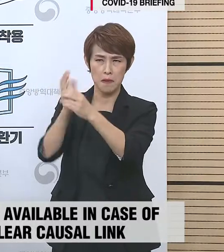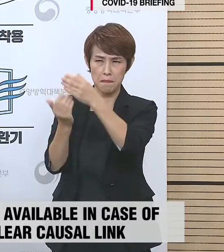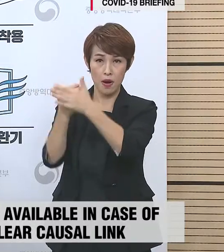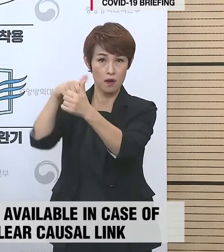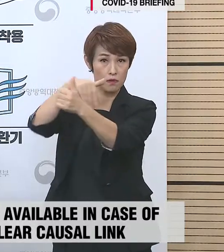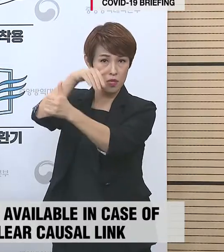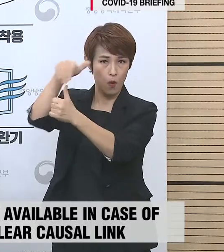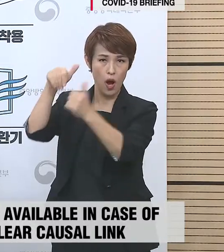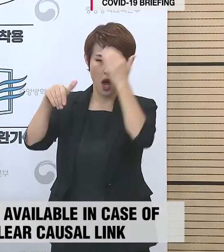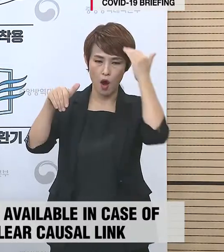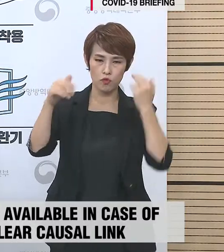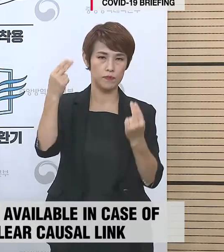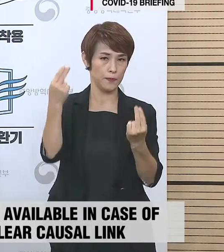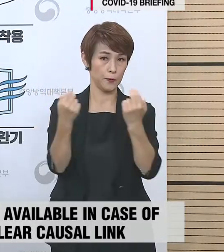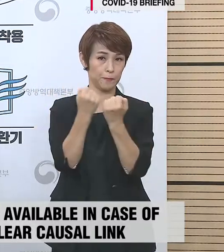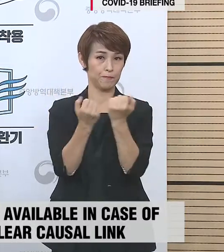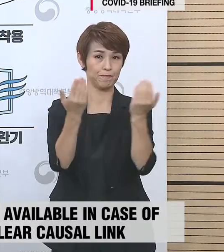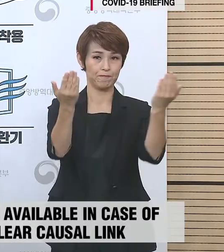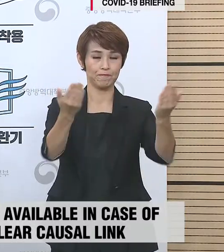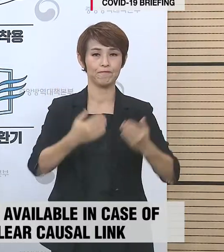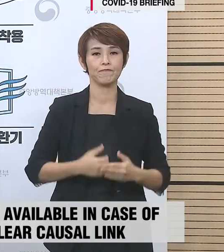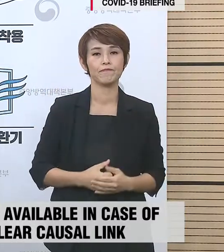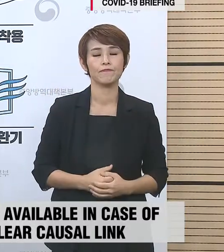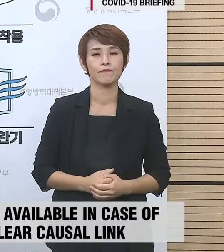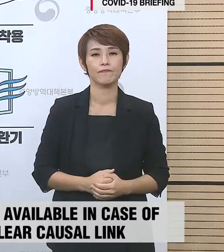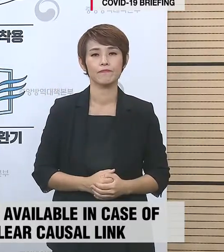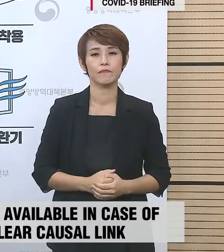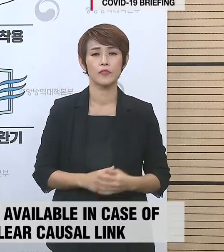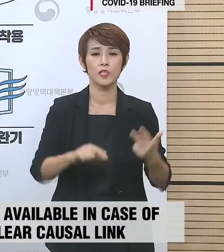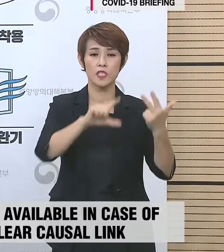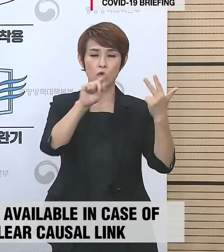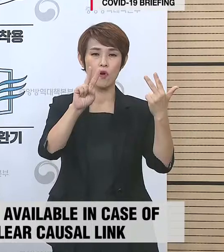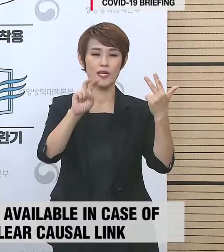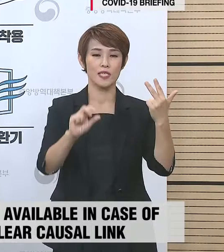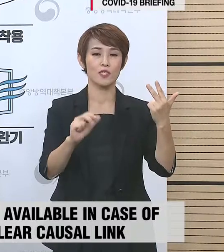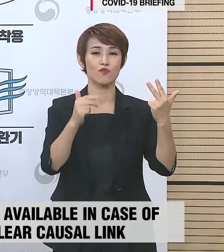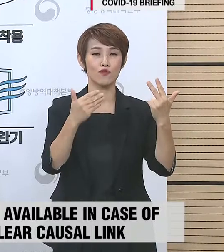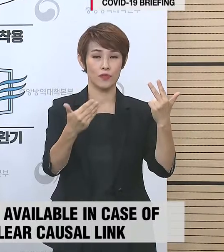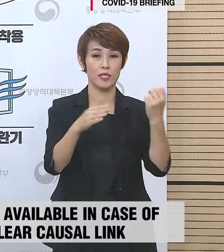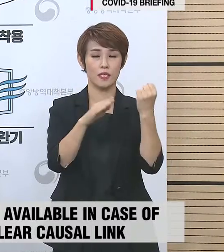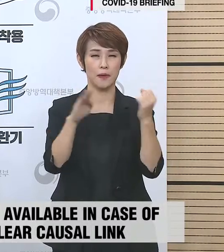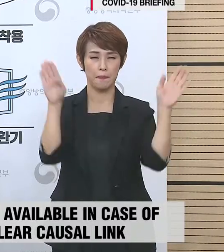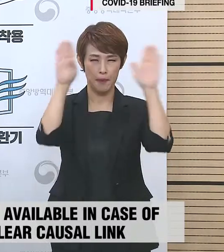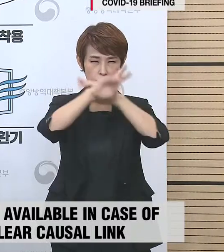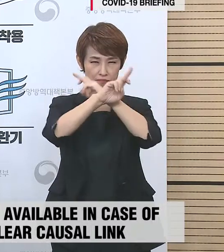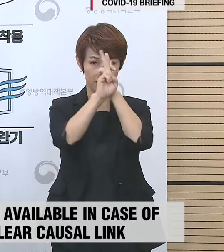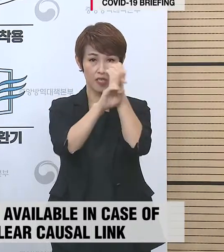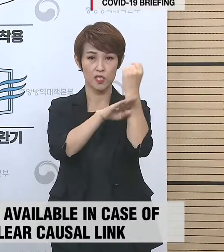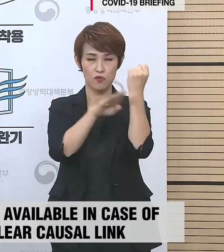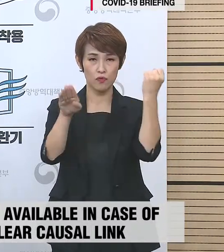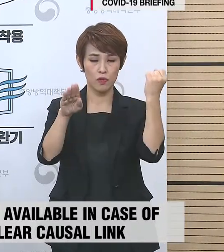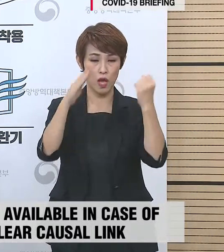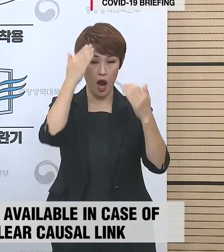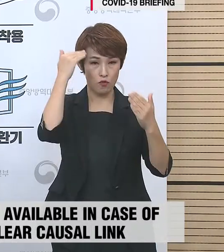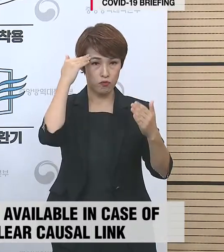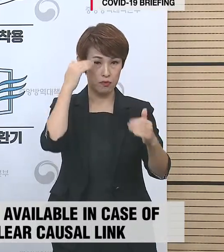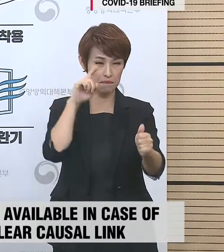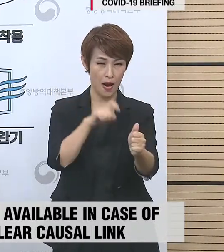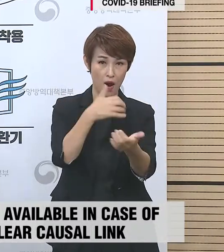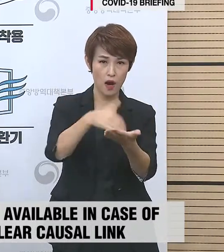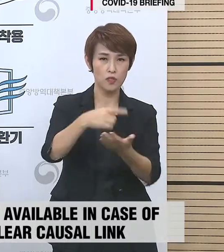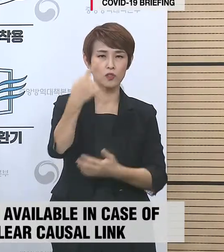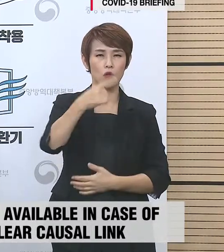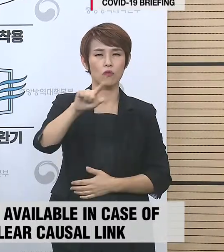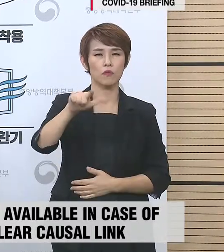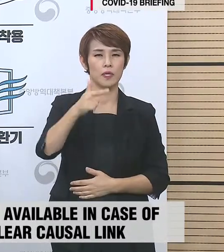end. And on a global level, we are also seeing resurgence of the virus, and here are some details. And as of today midnight, we